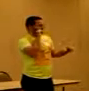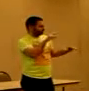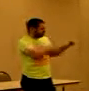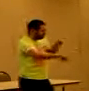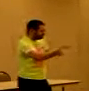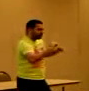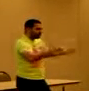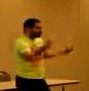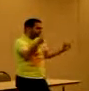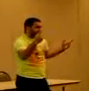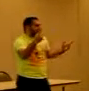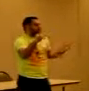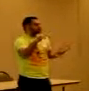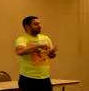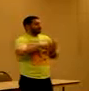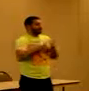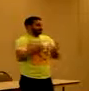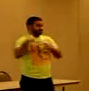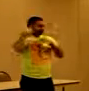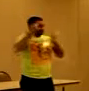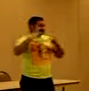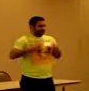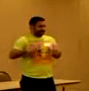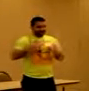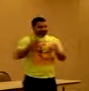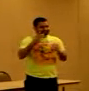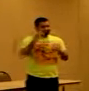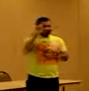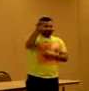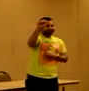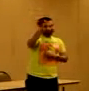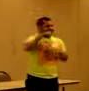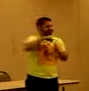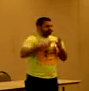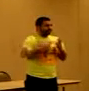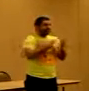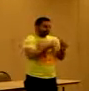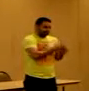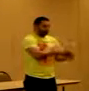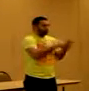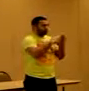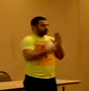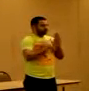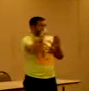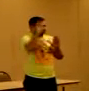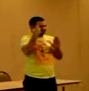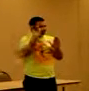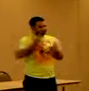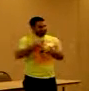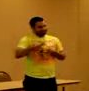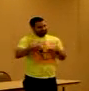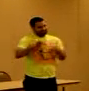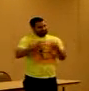because no one was really checking for certification, and so there's rules to